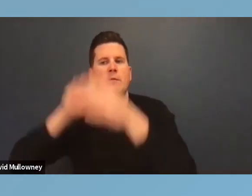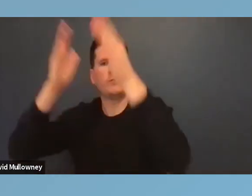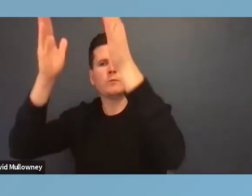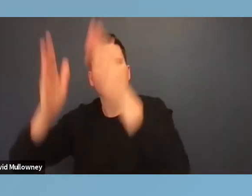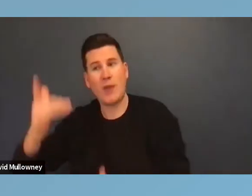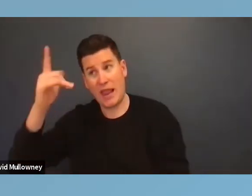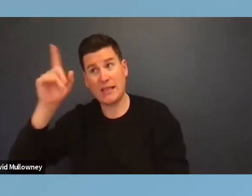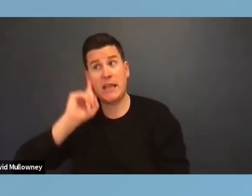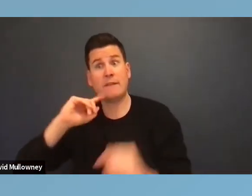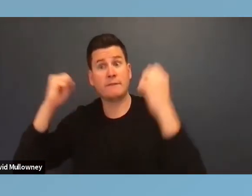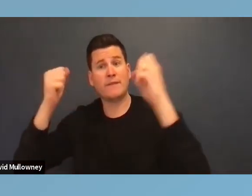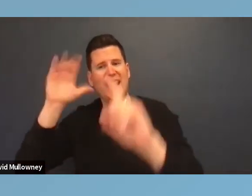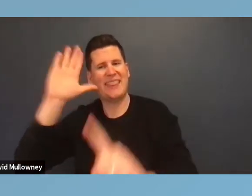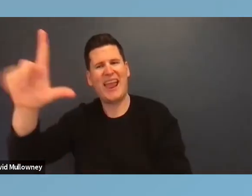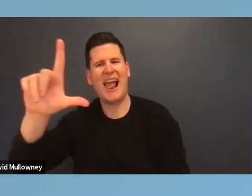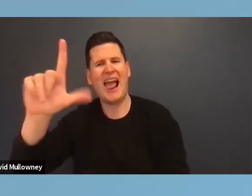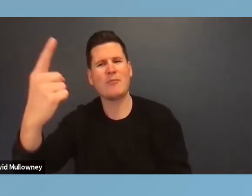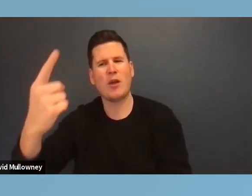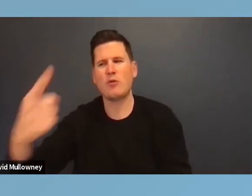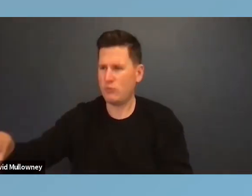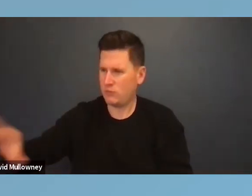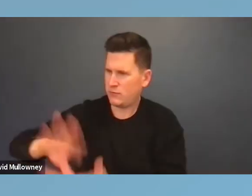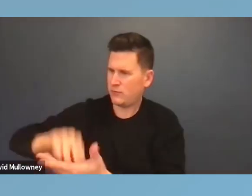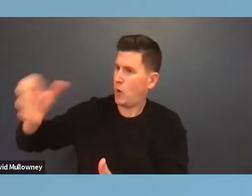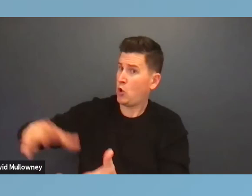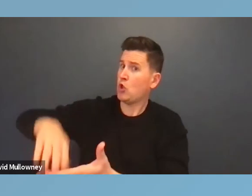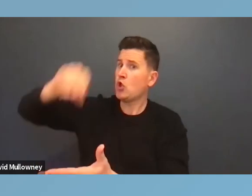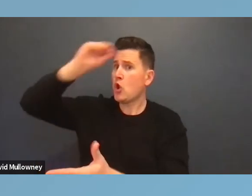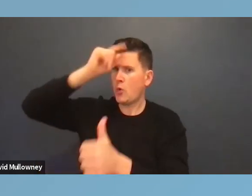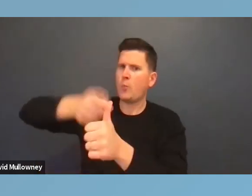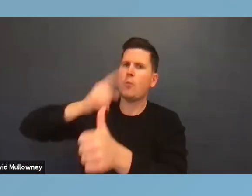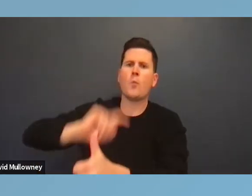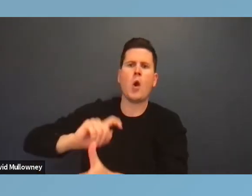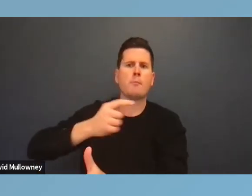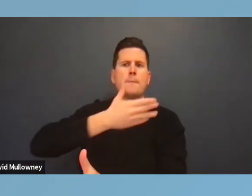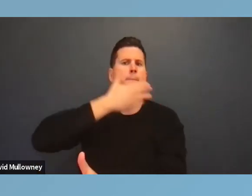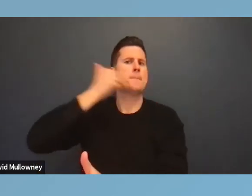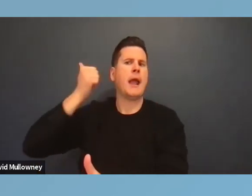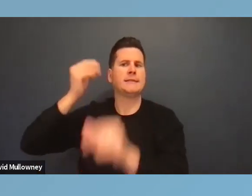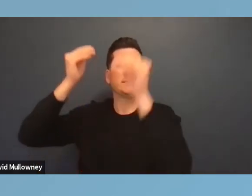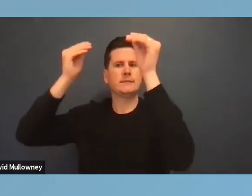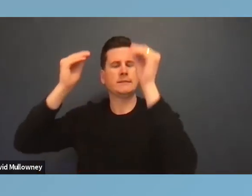deaf resources, deaf people, deaf businesses, people who use